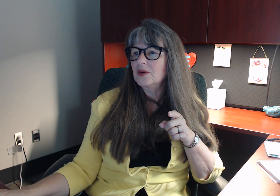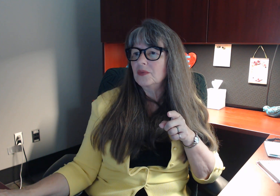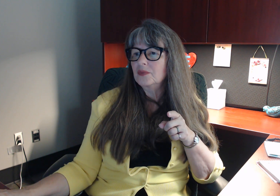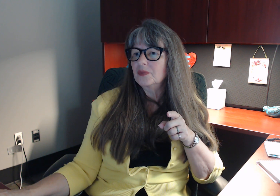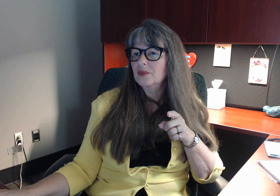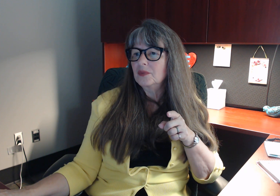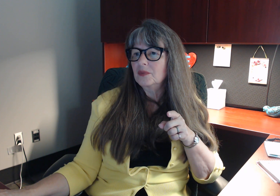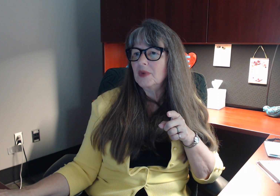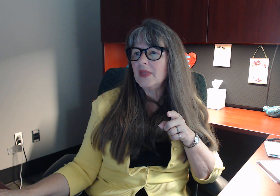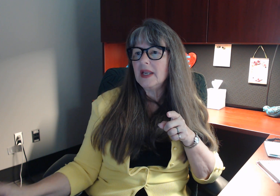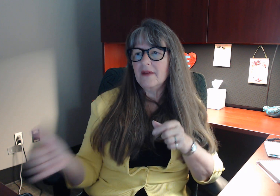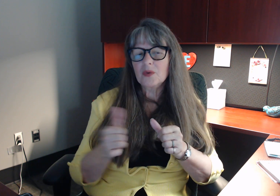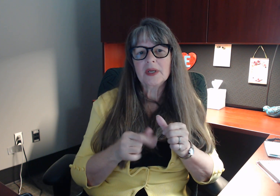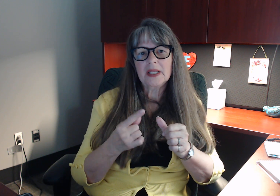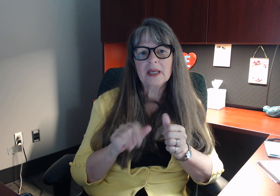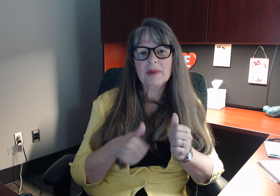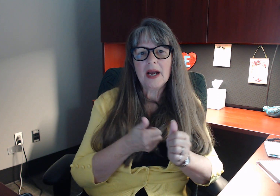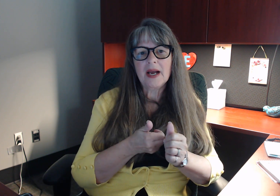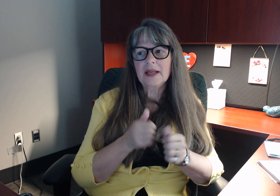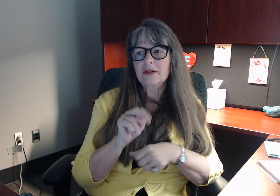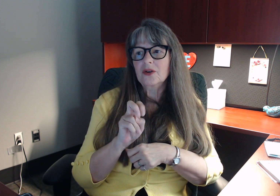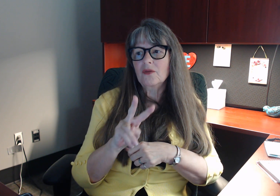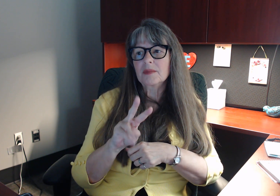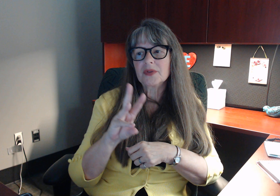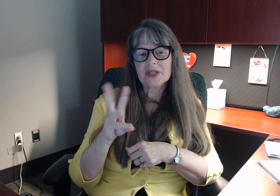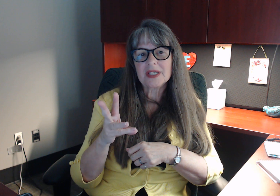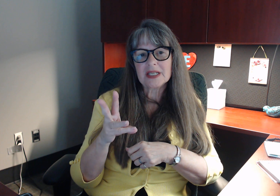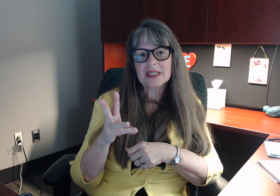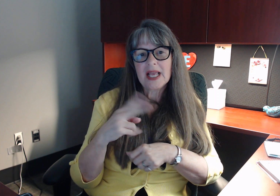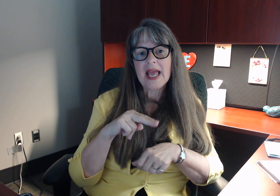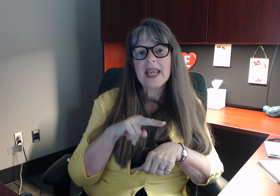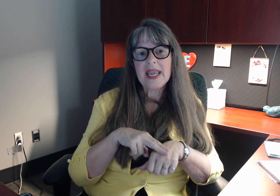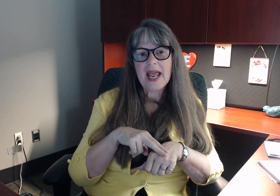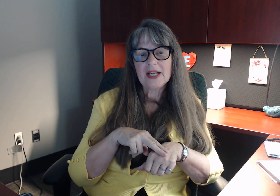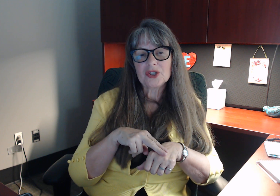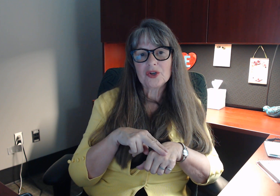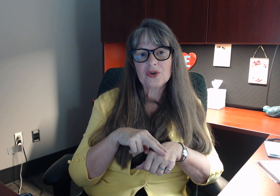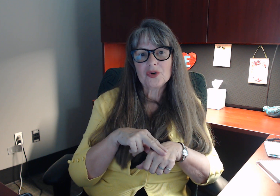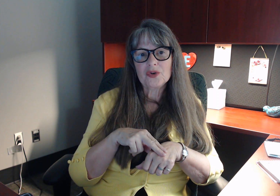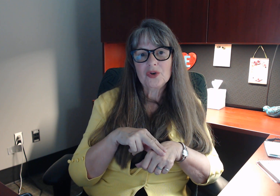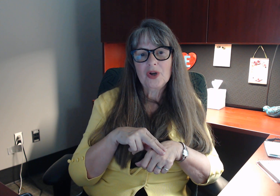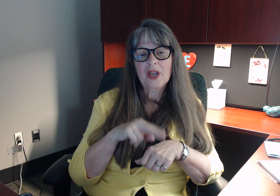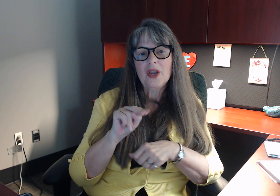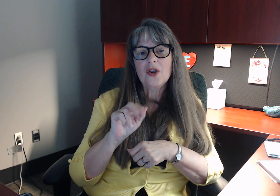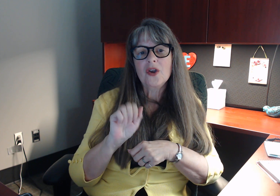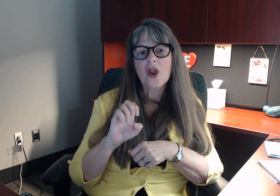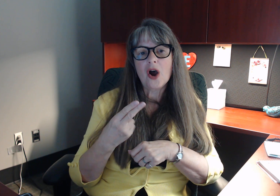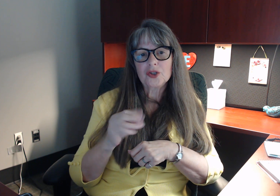Um, and then everyone can get behind the November the 6th National